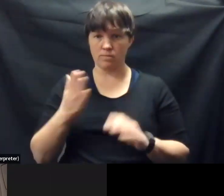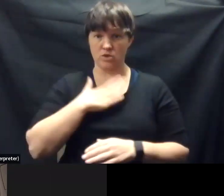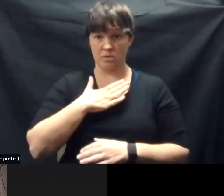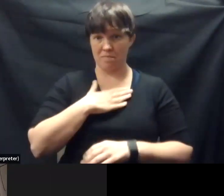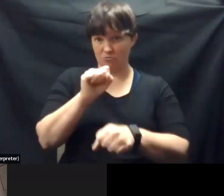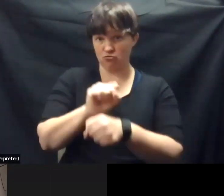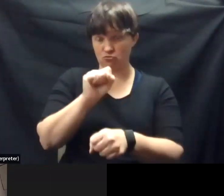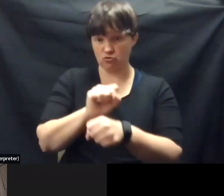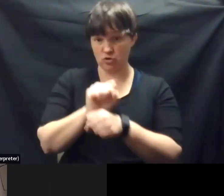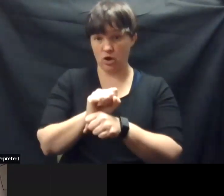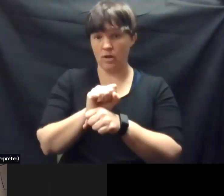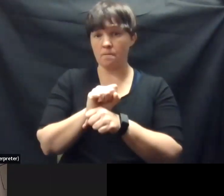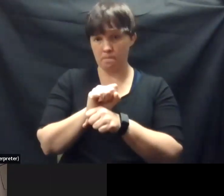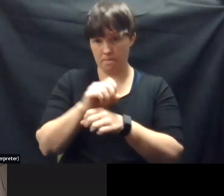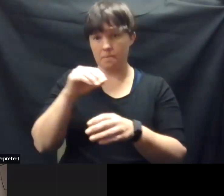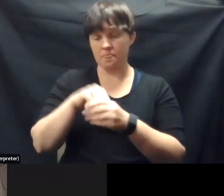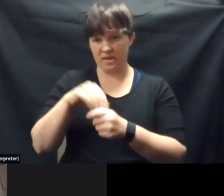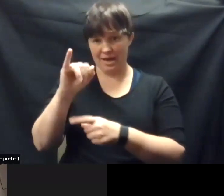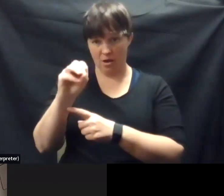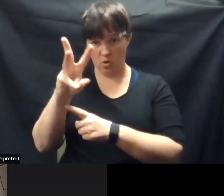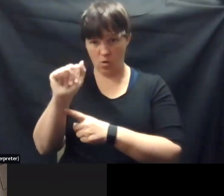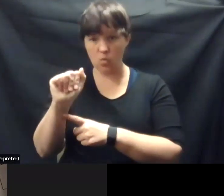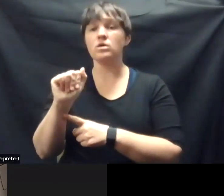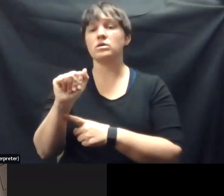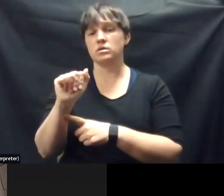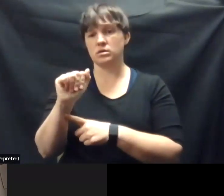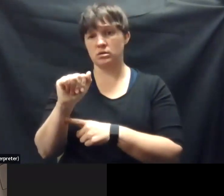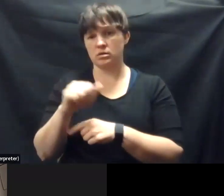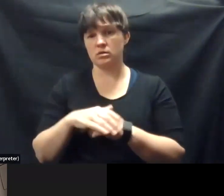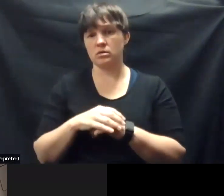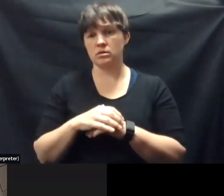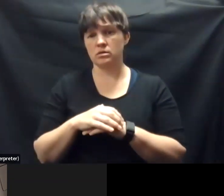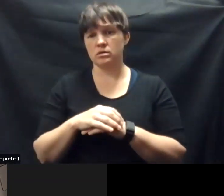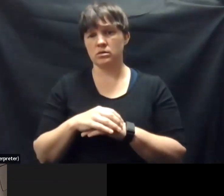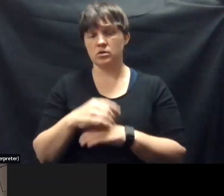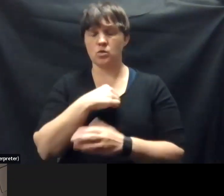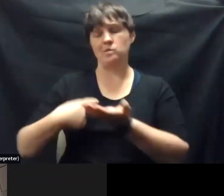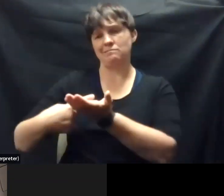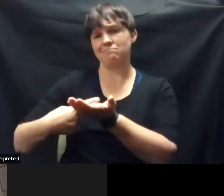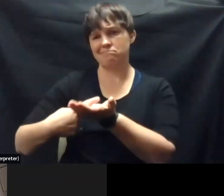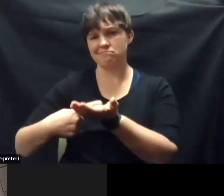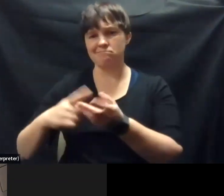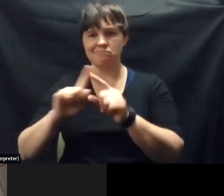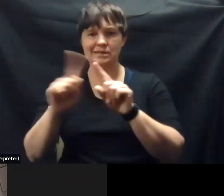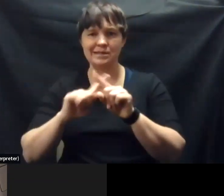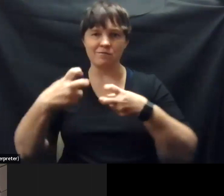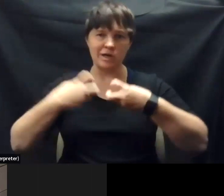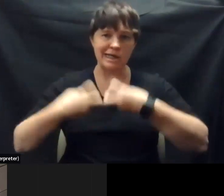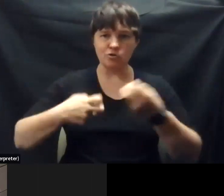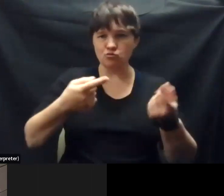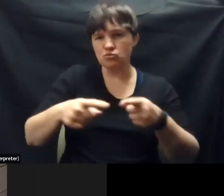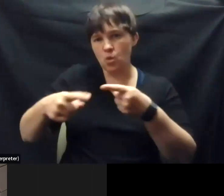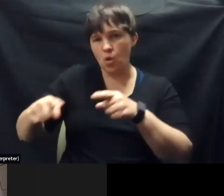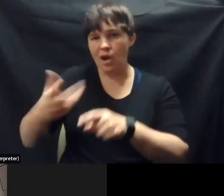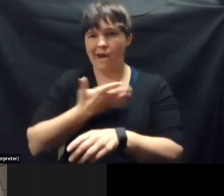job site in Waverly, Iowa, and Waverly Municipal Golf Course, where we talked about different issues going on in